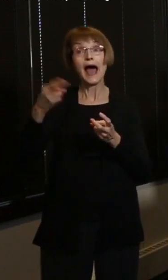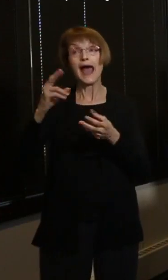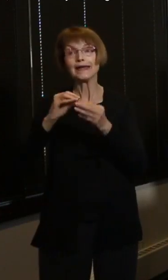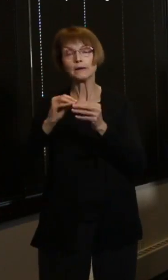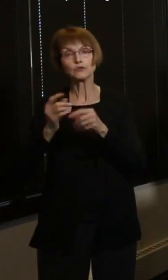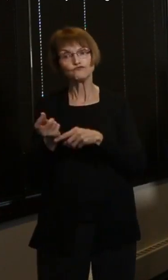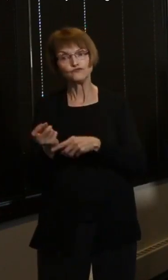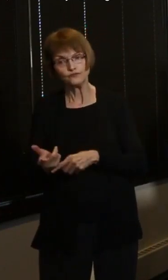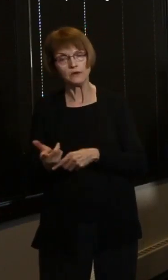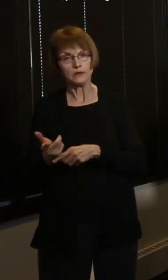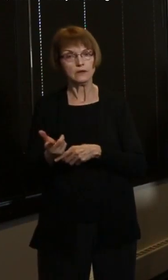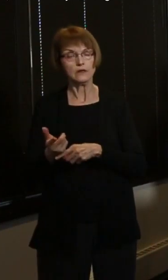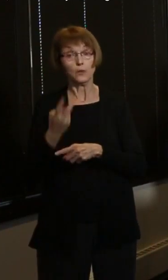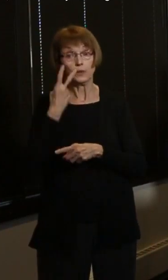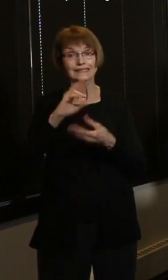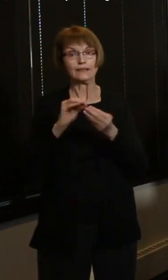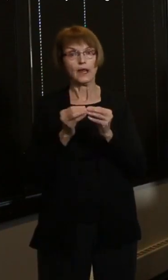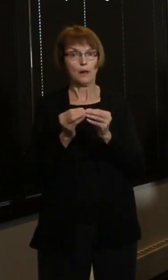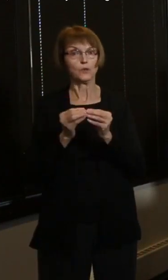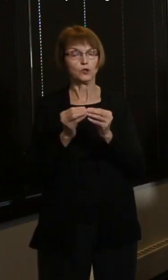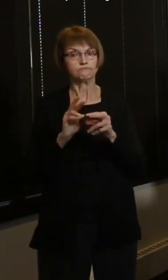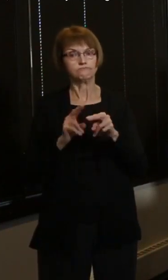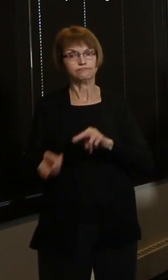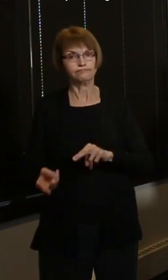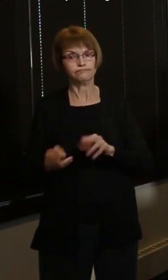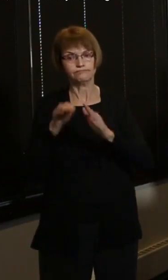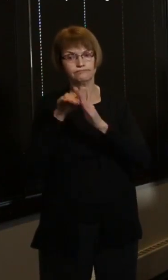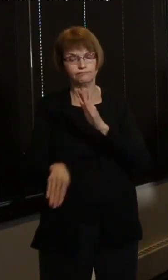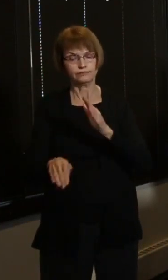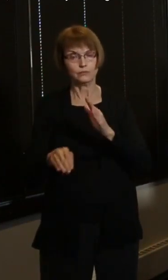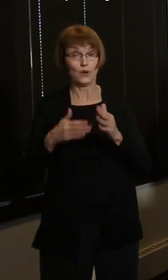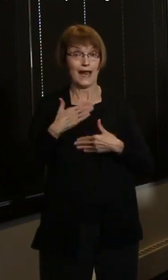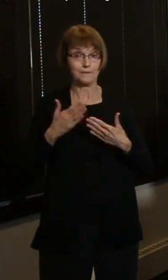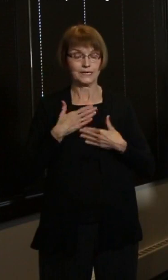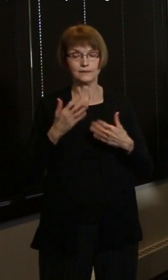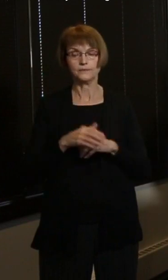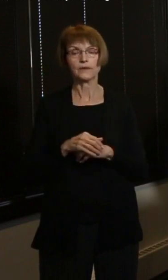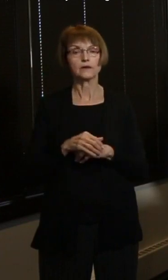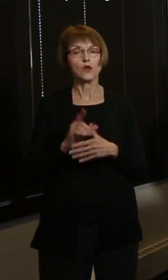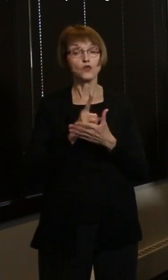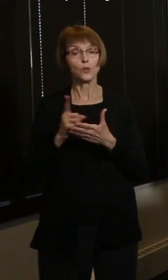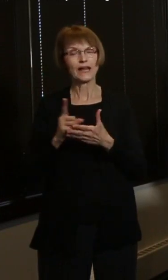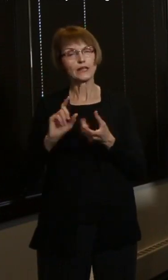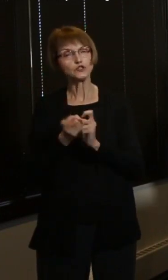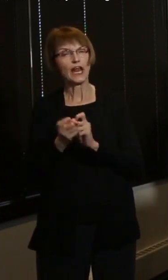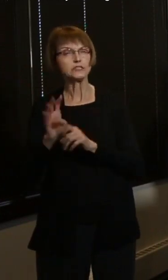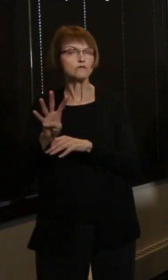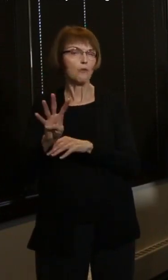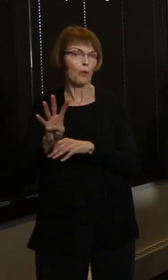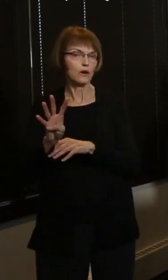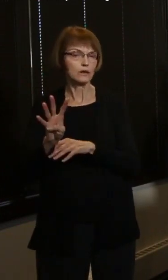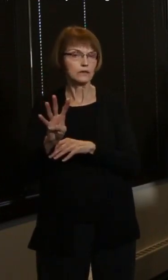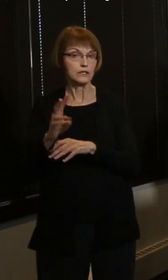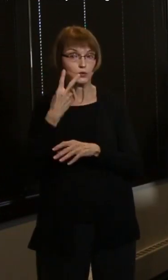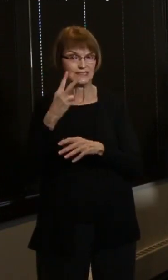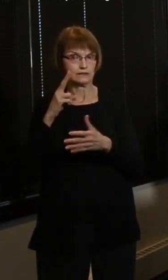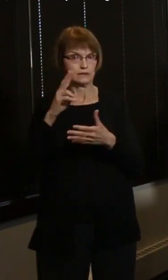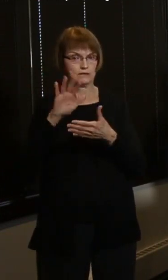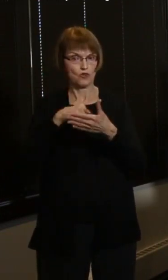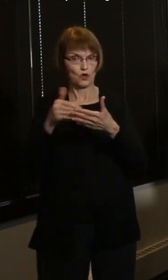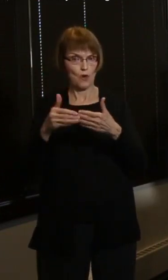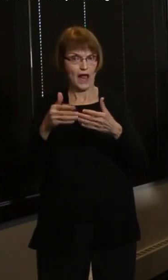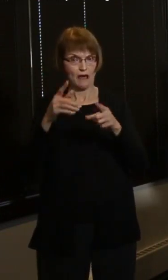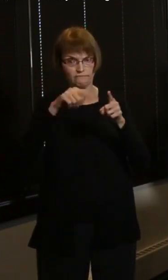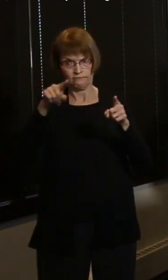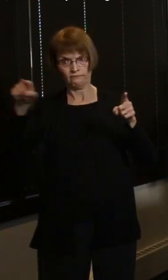welcome seeing that number come down. Our weekly change is around 4. You can see the graph there.